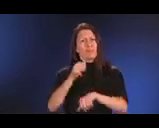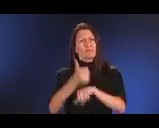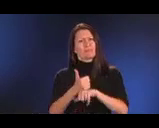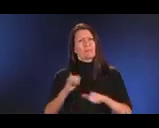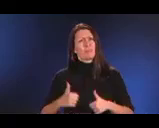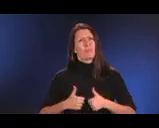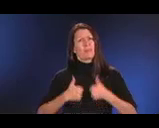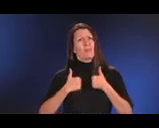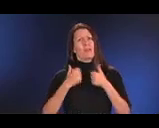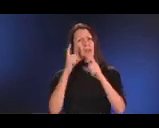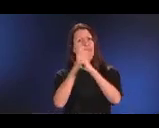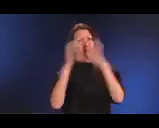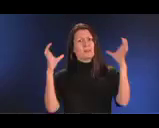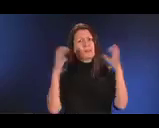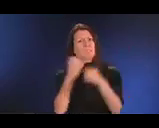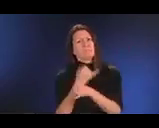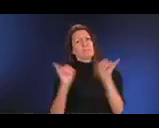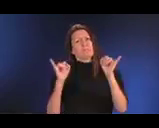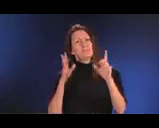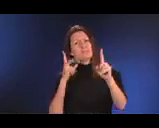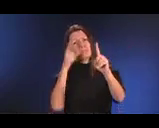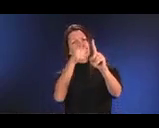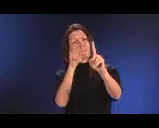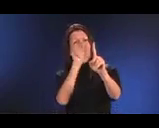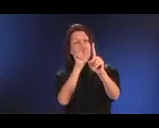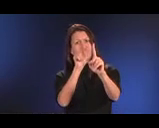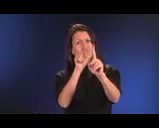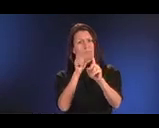life, or to live independently.